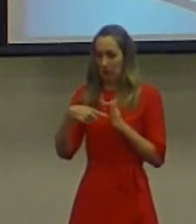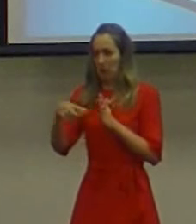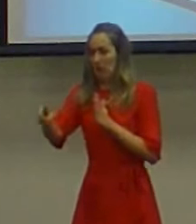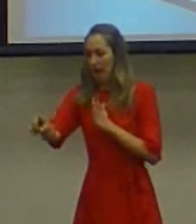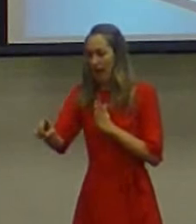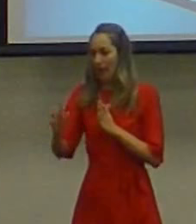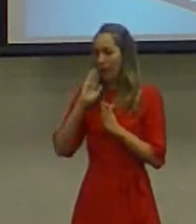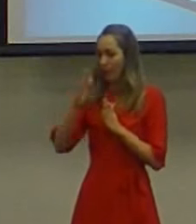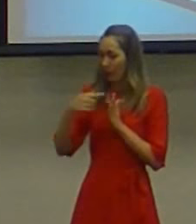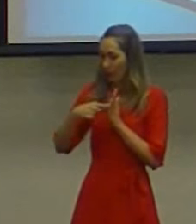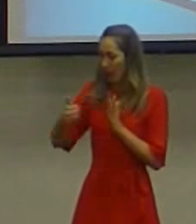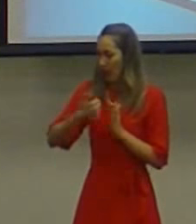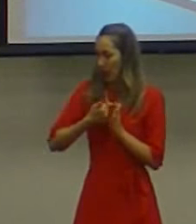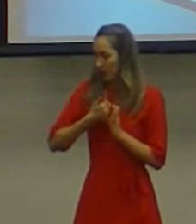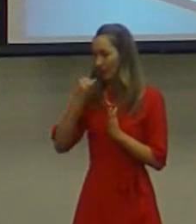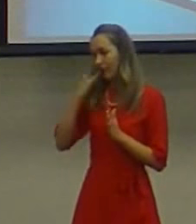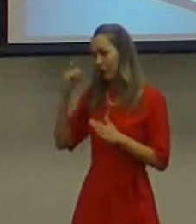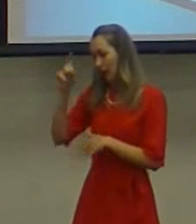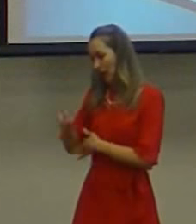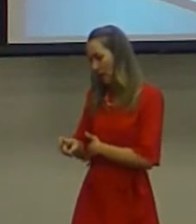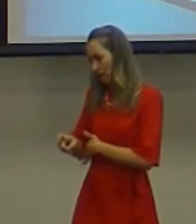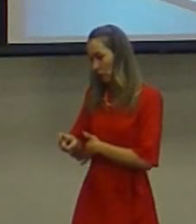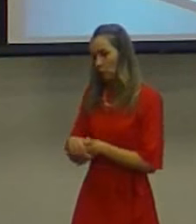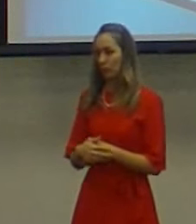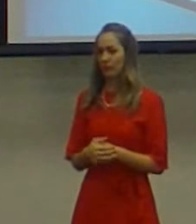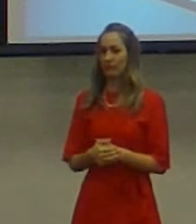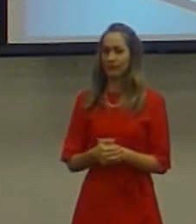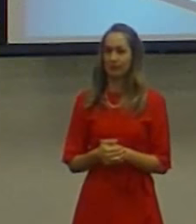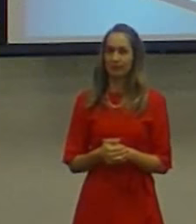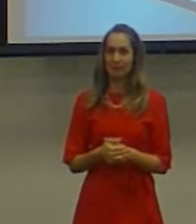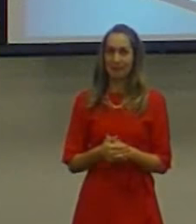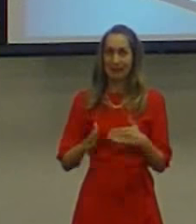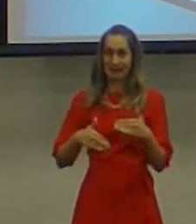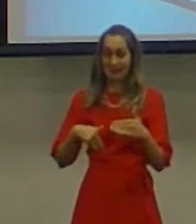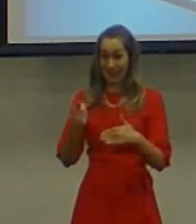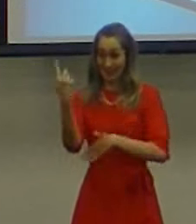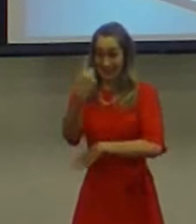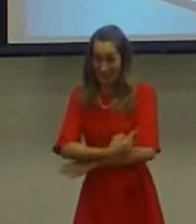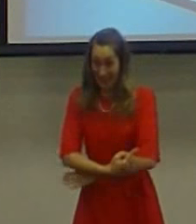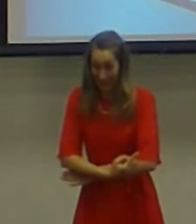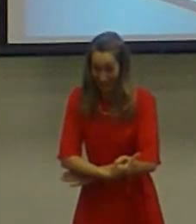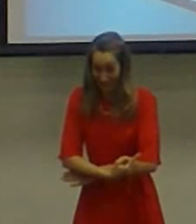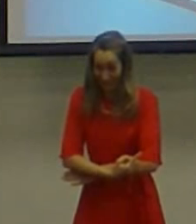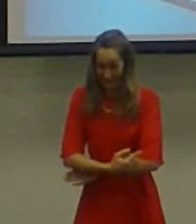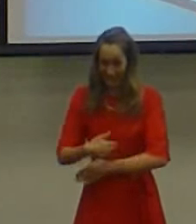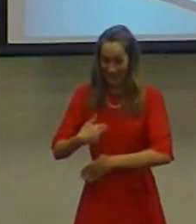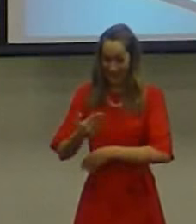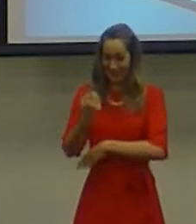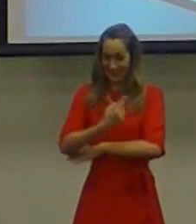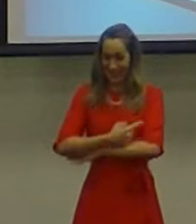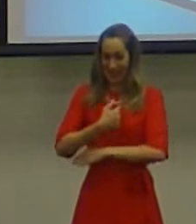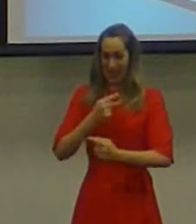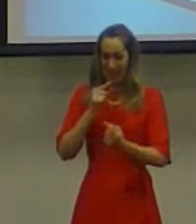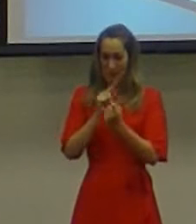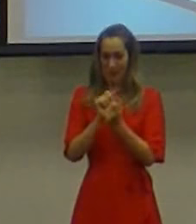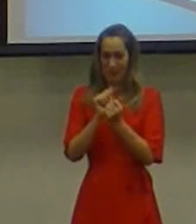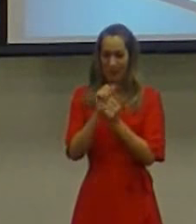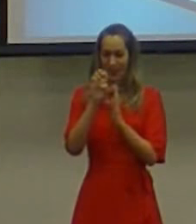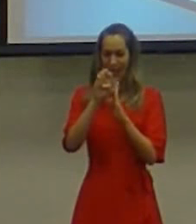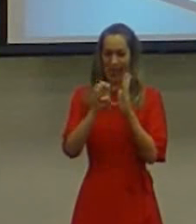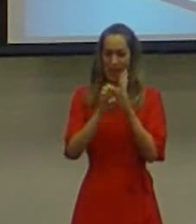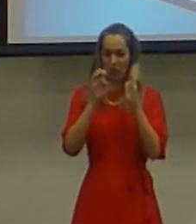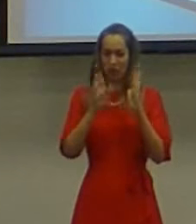pay for this trip ourselves if we have to. And it wasn't a day after that I met with the elders of a church that we